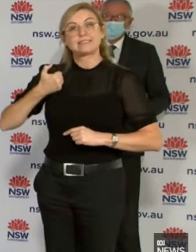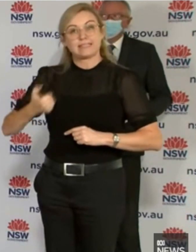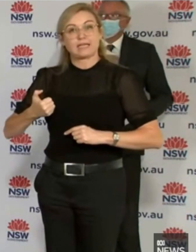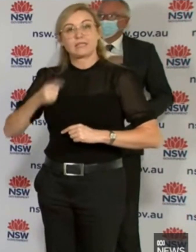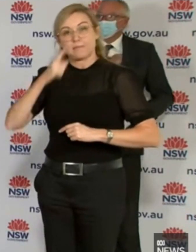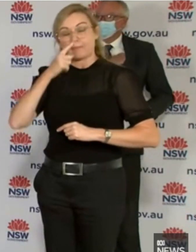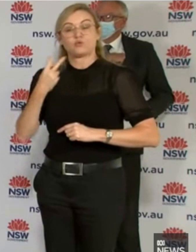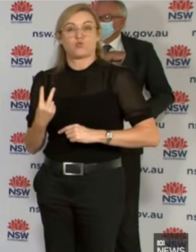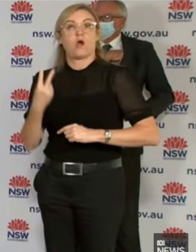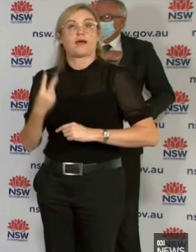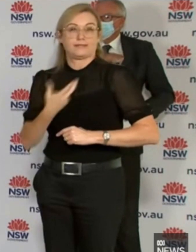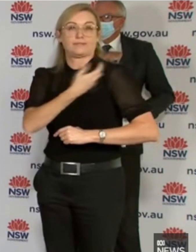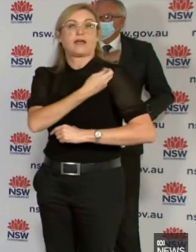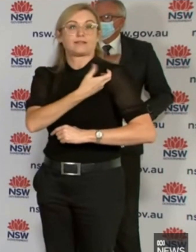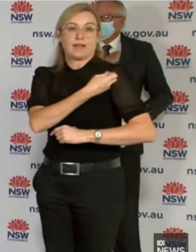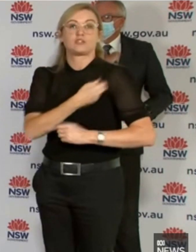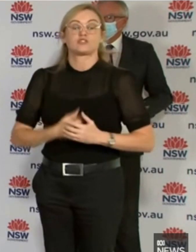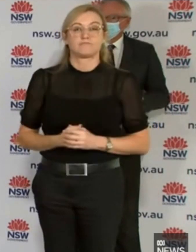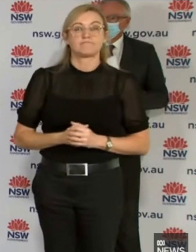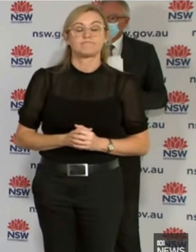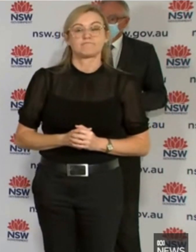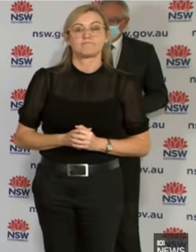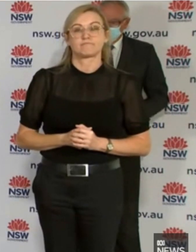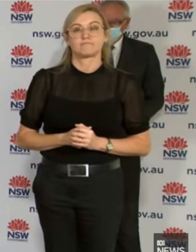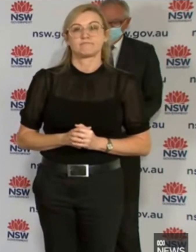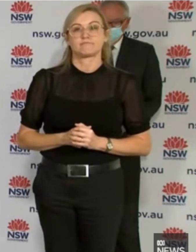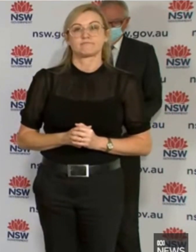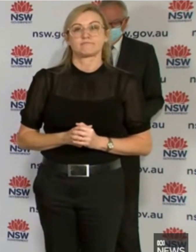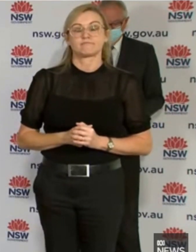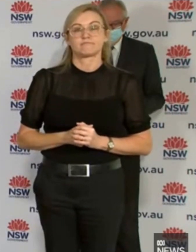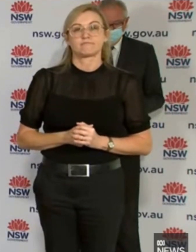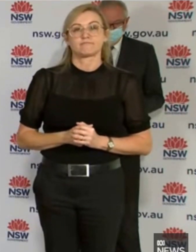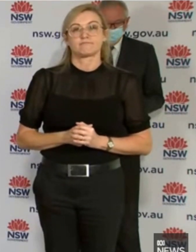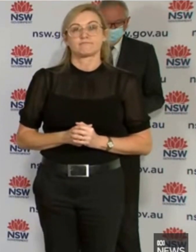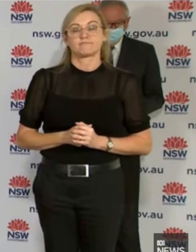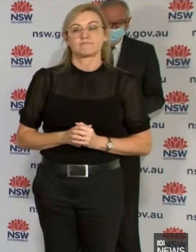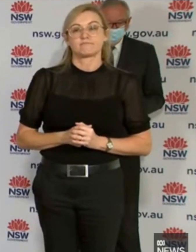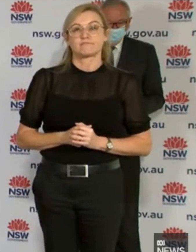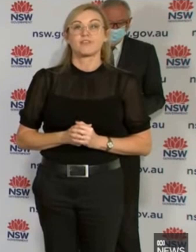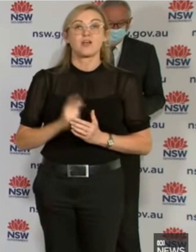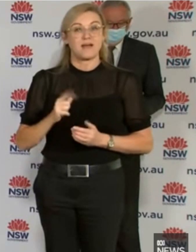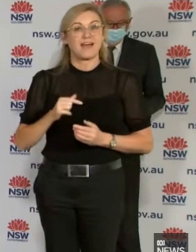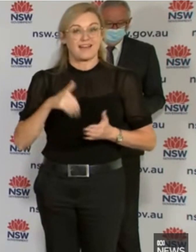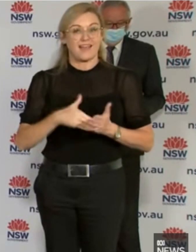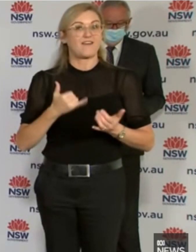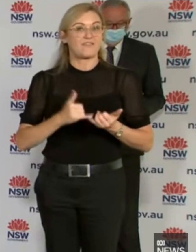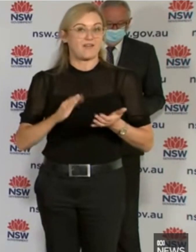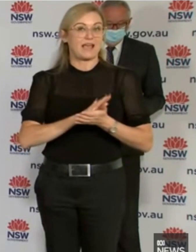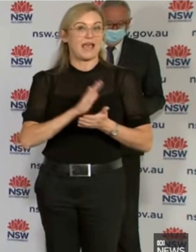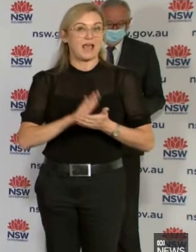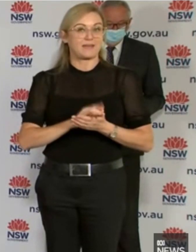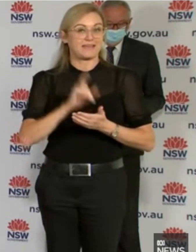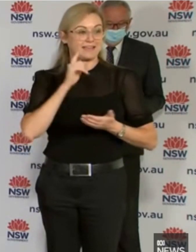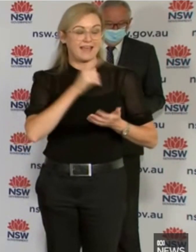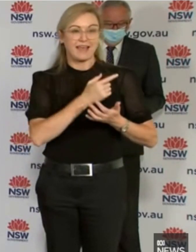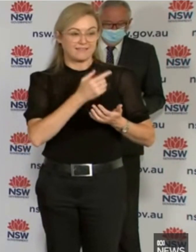have received 2 doses. As the Minister said, we're really pleased to see declining numbers